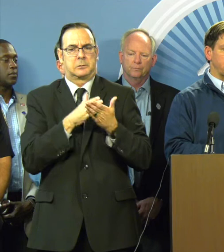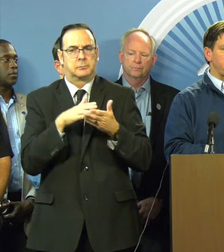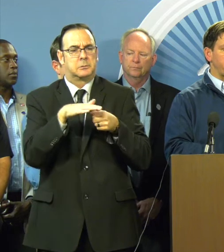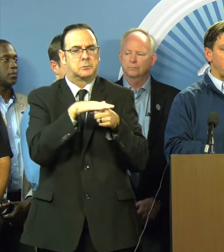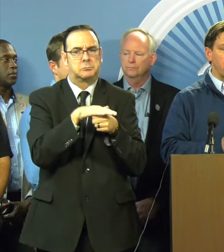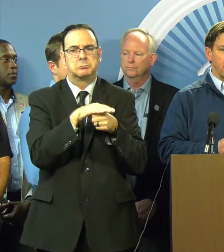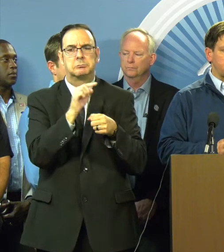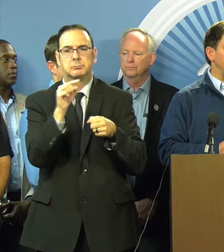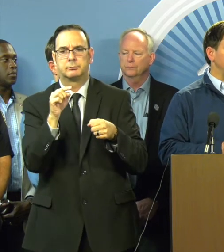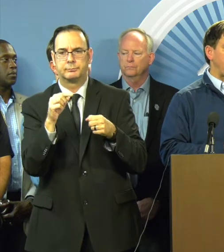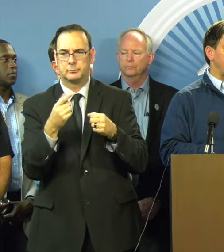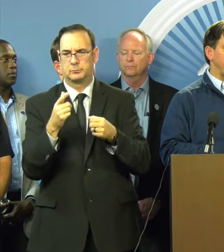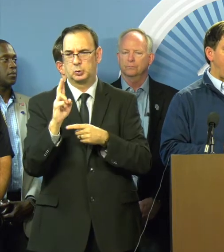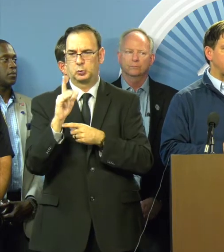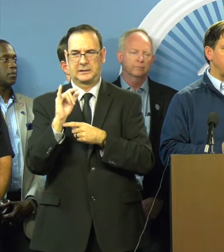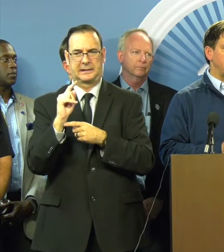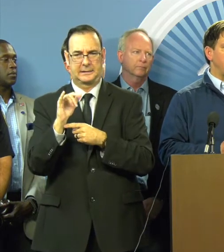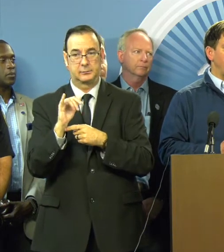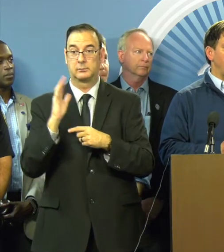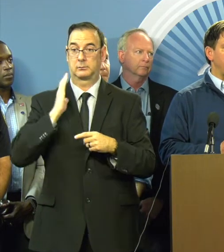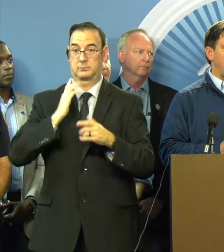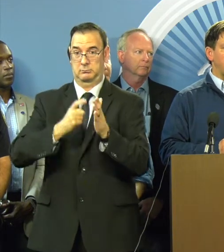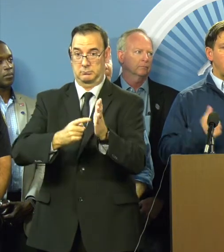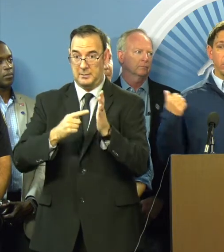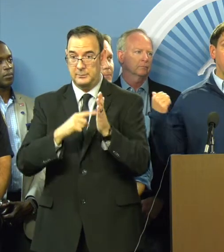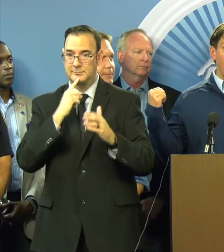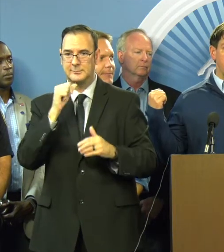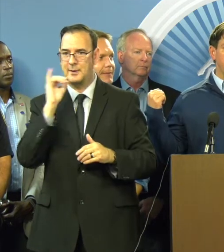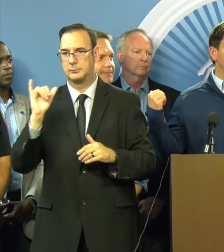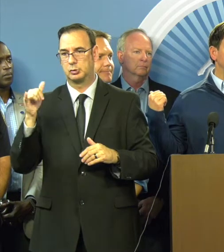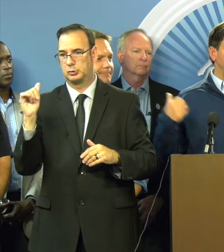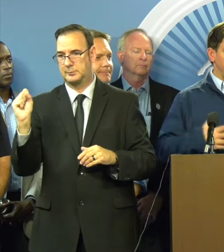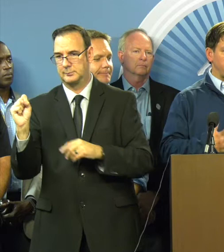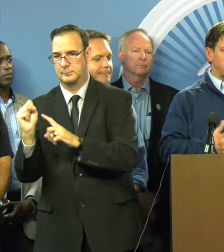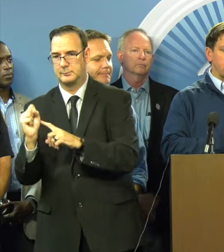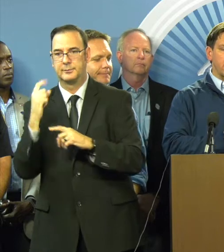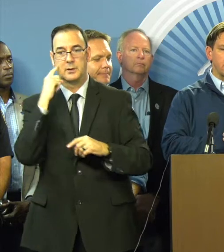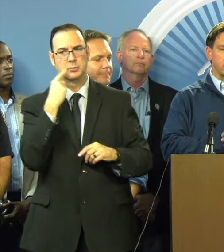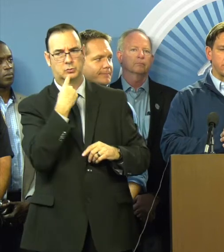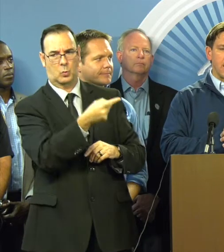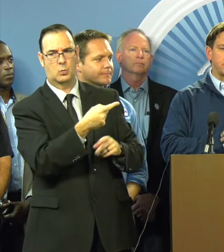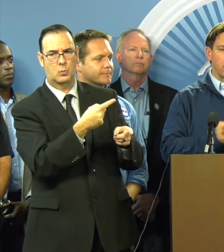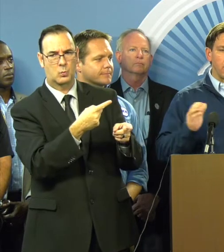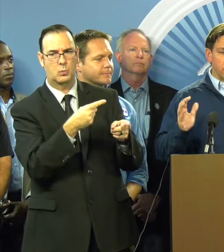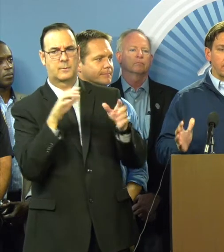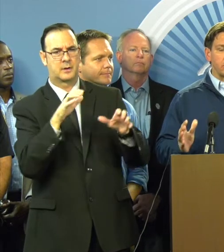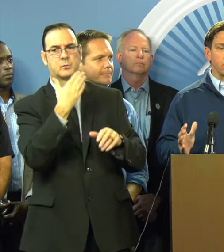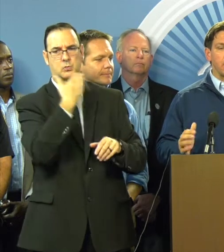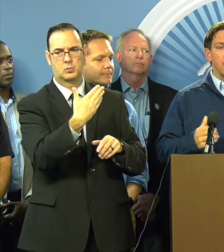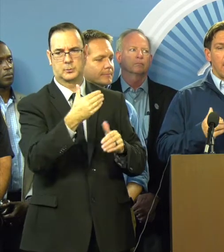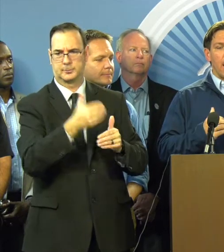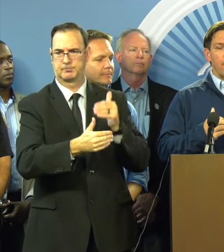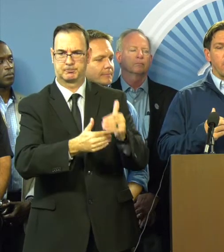just because some of the examples we had in the past. I mean, when you had, I think he's gonna tell you that they've done good steps. So I think